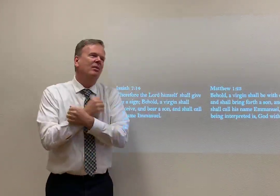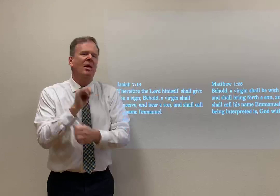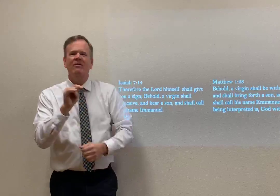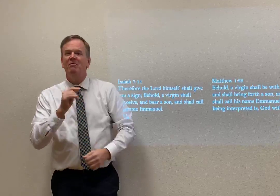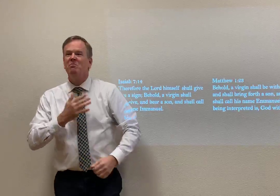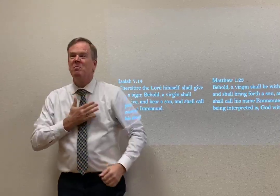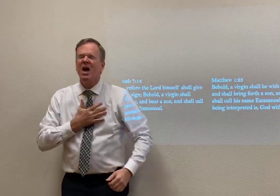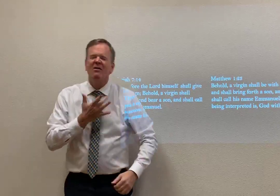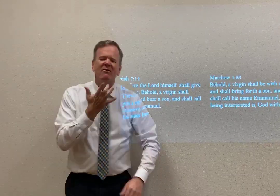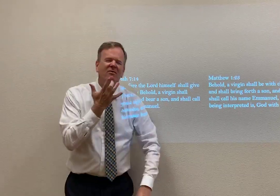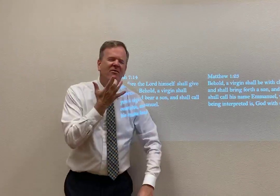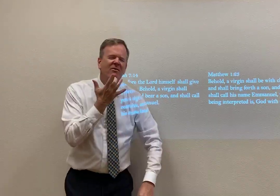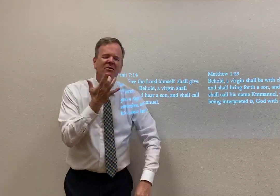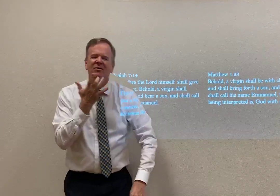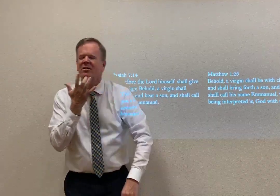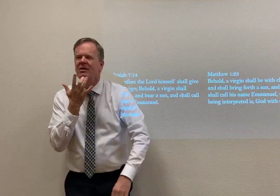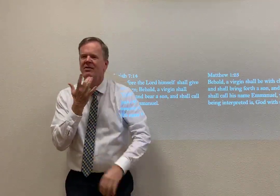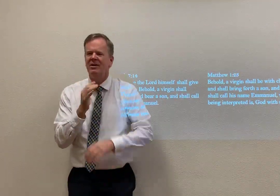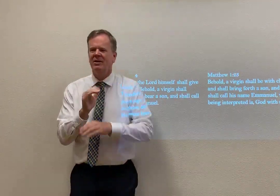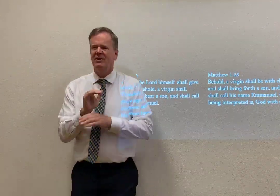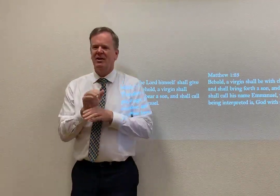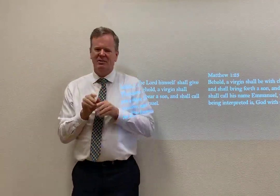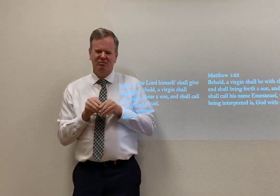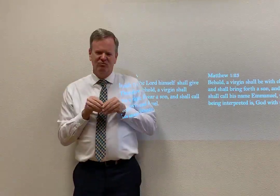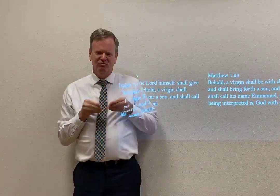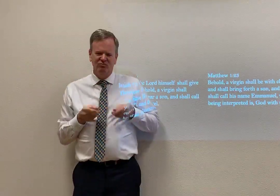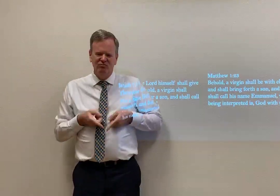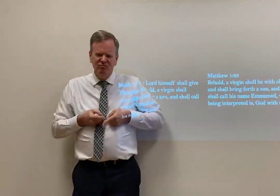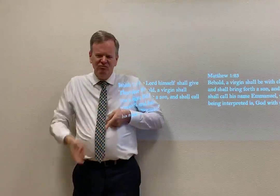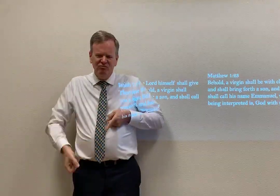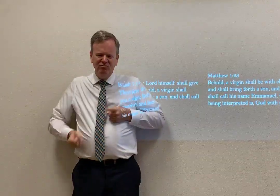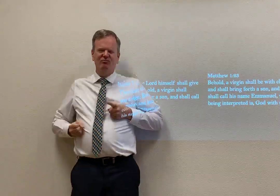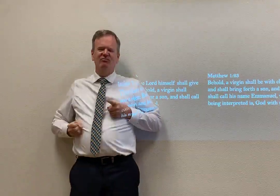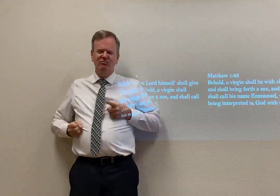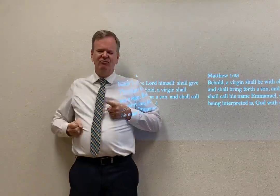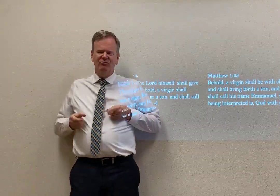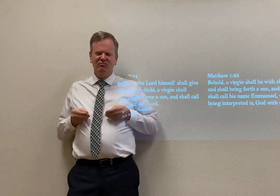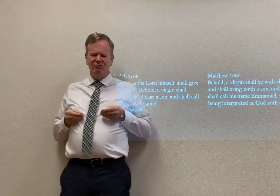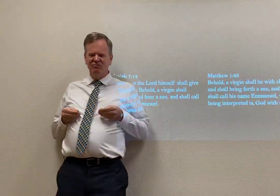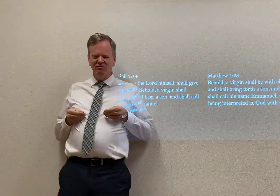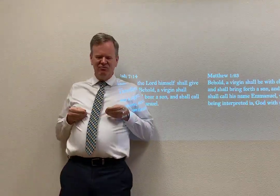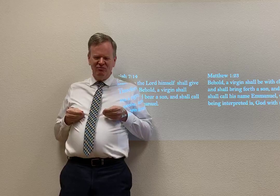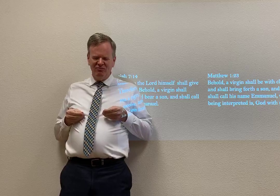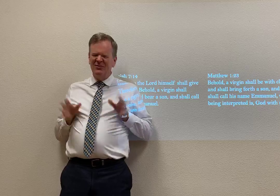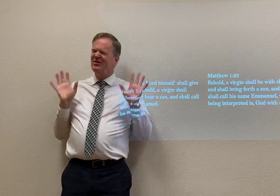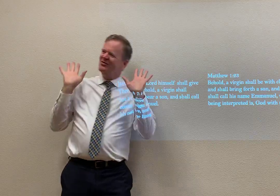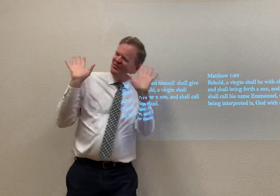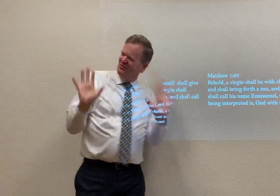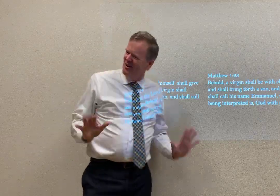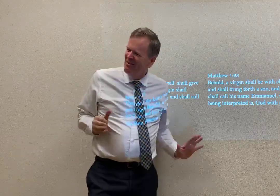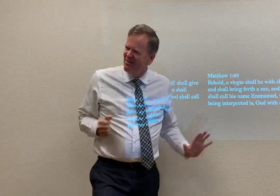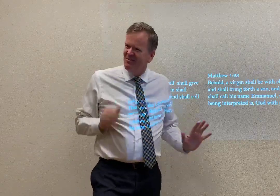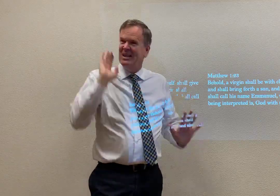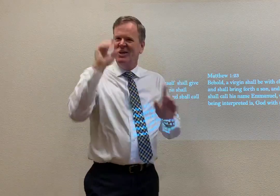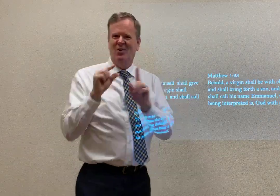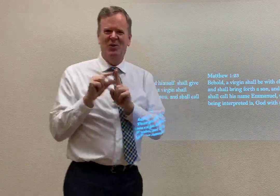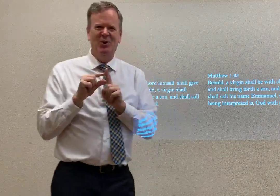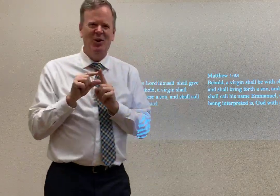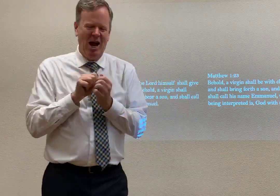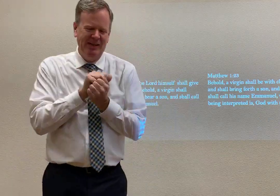in. And my favorite thing to do is at night, get up on my chair, pull up the recliner, and just read the Word